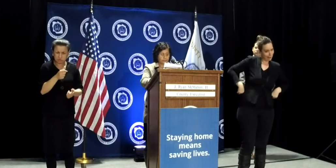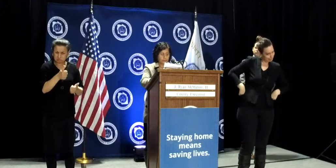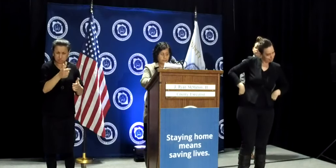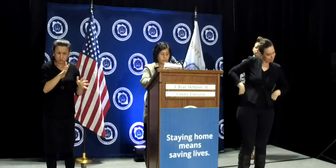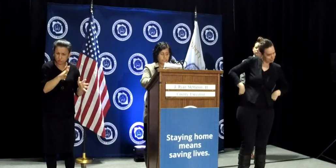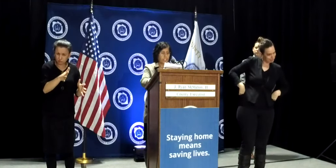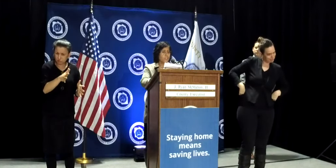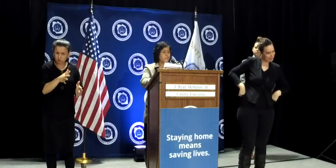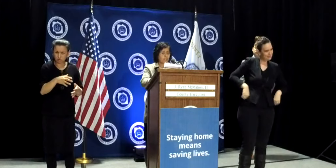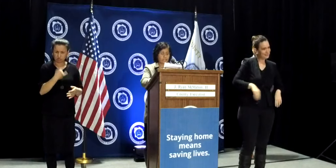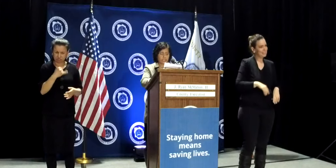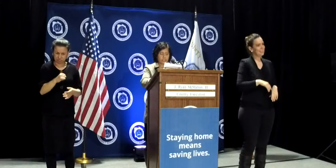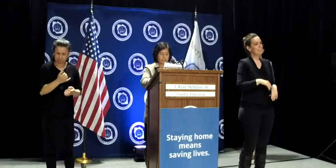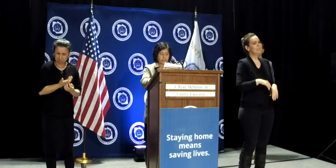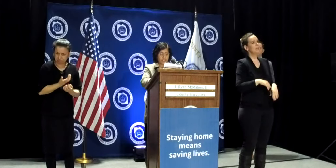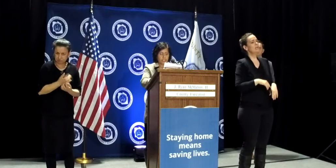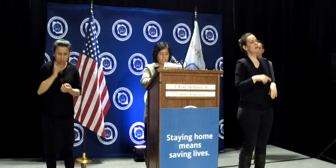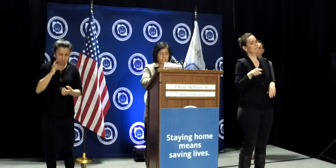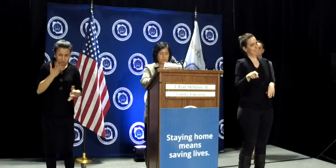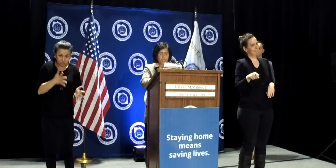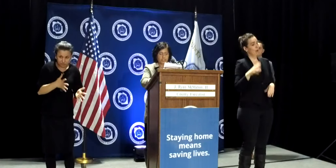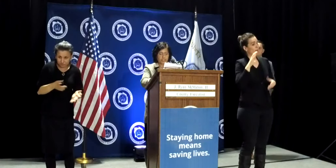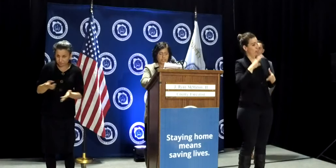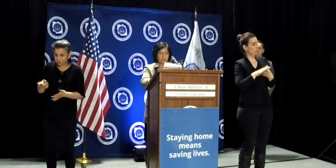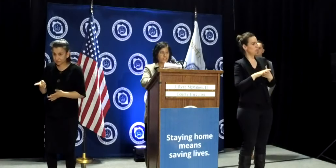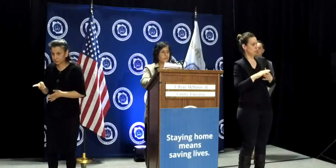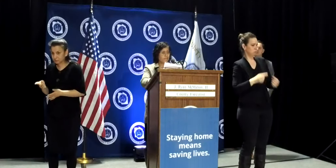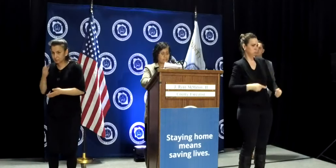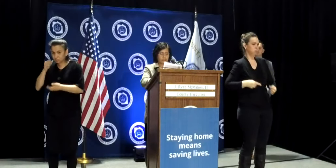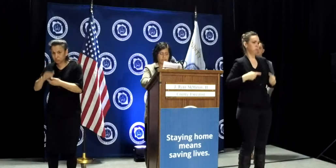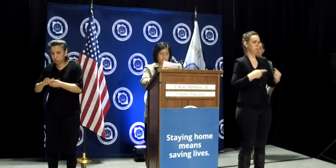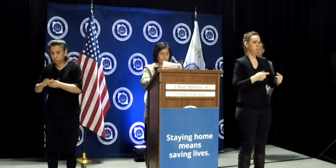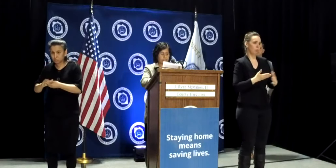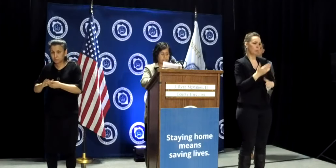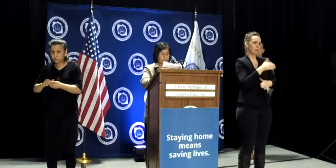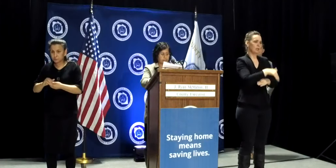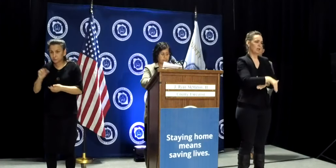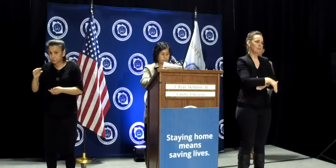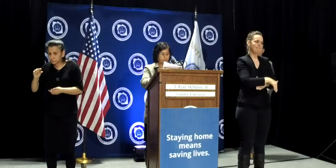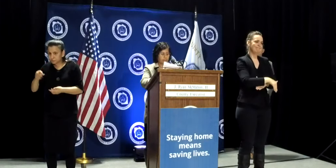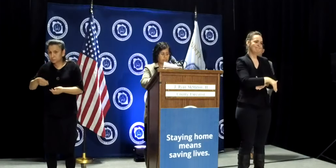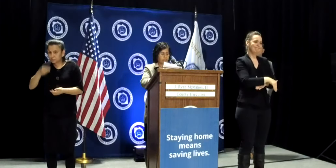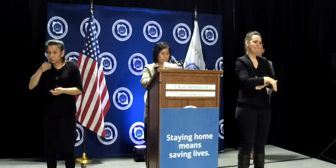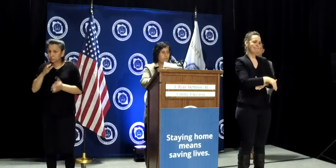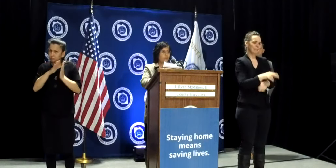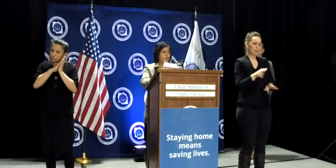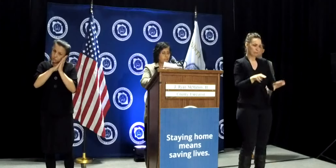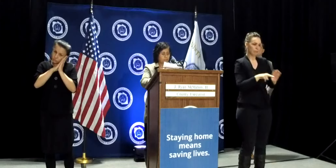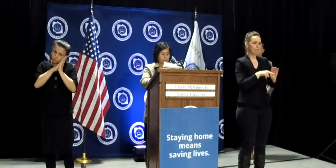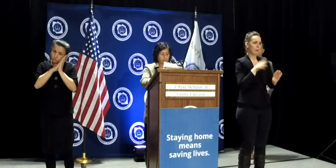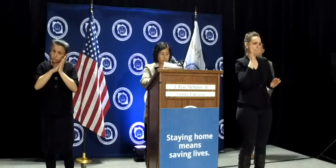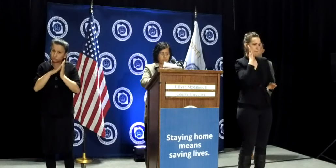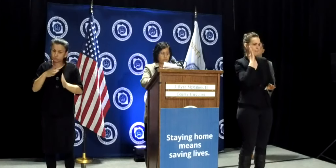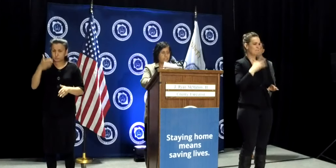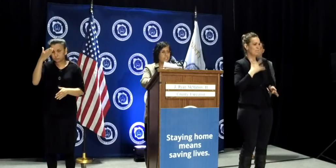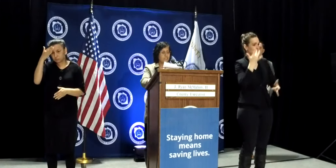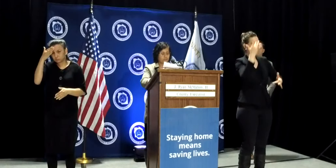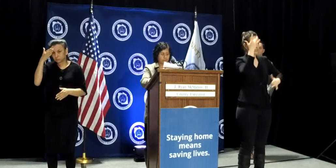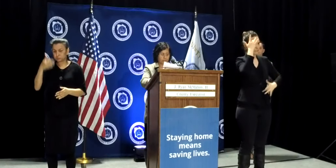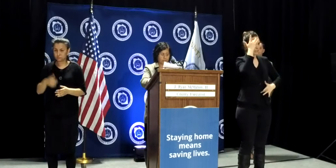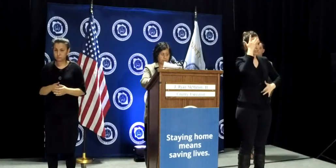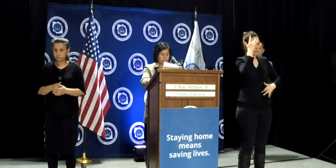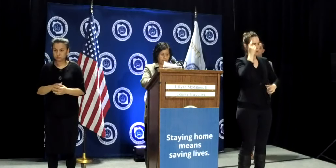evening. He could not eat much and went to bed feeling sick. Woke up with